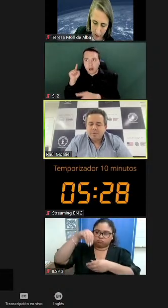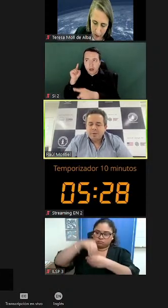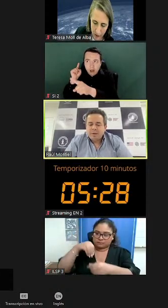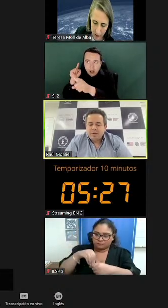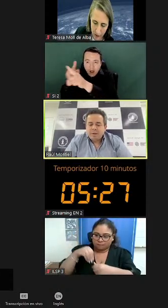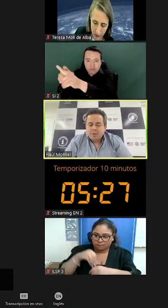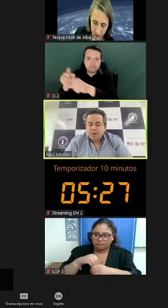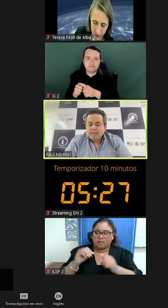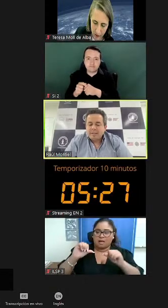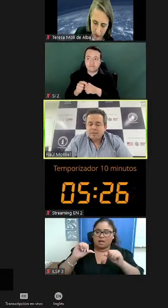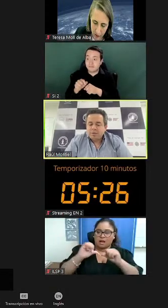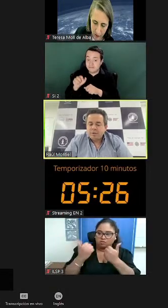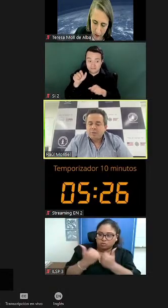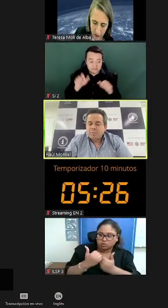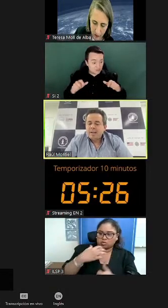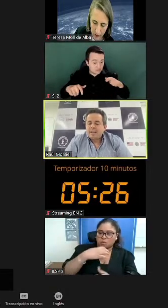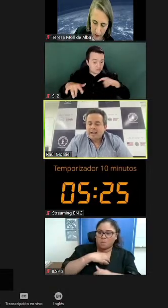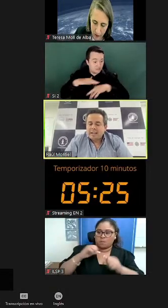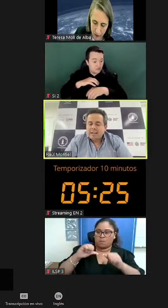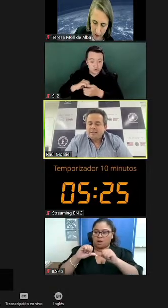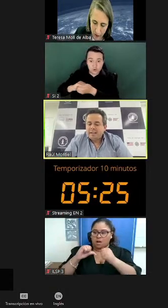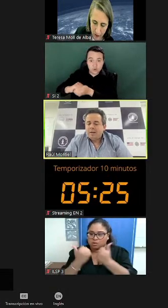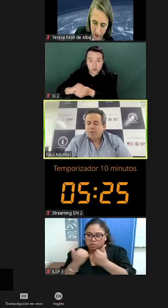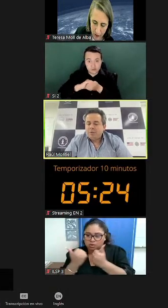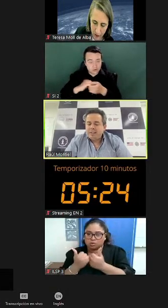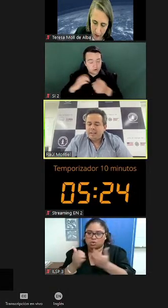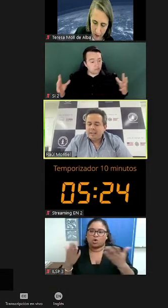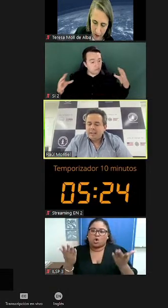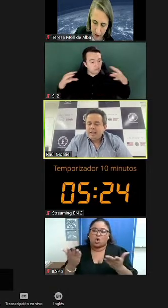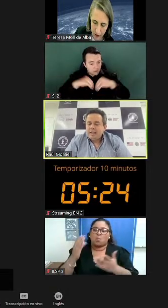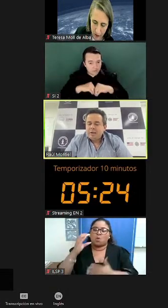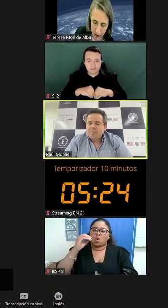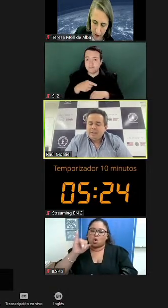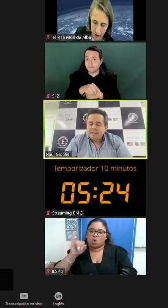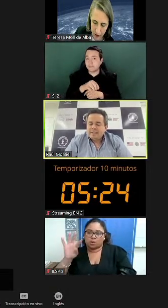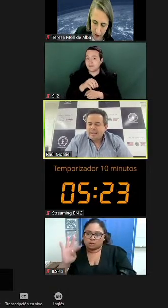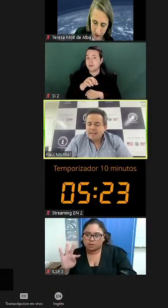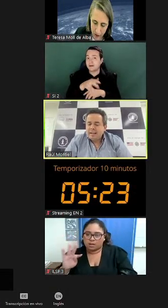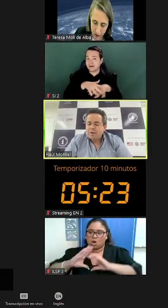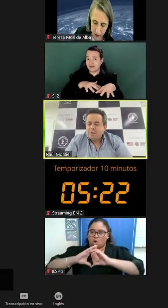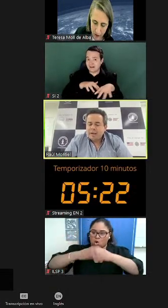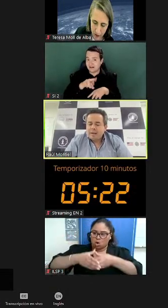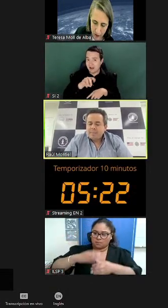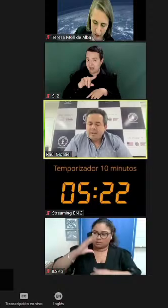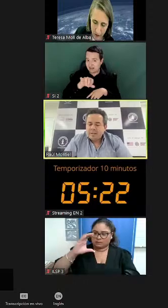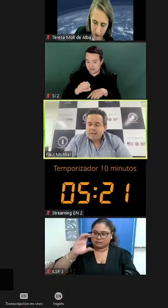of the council we have riadis